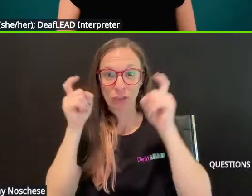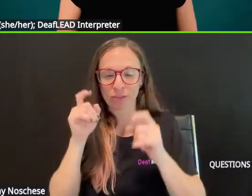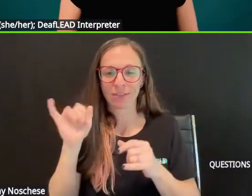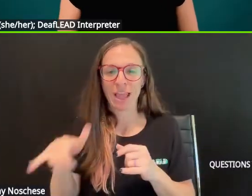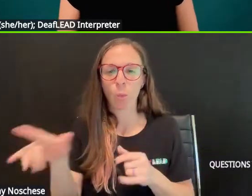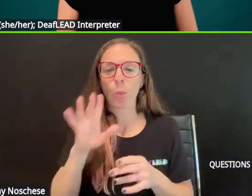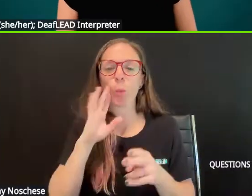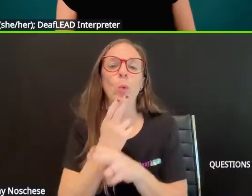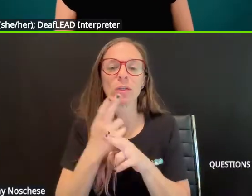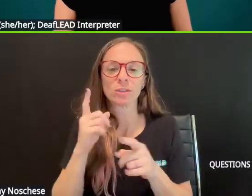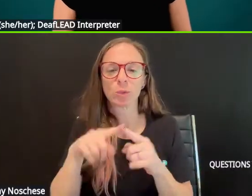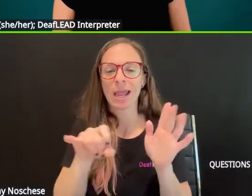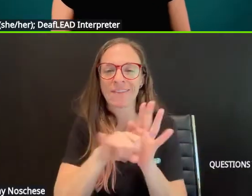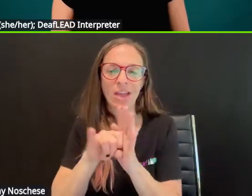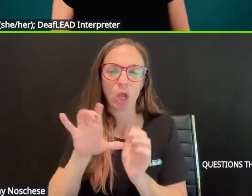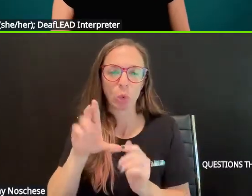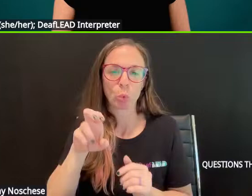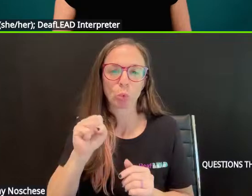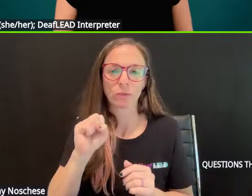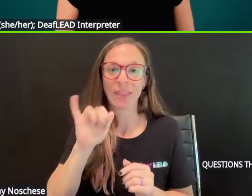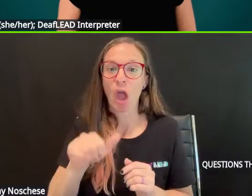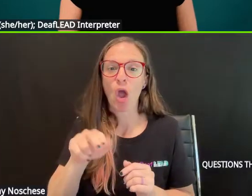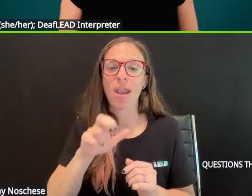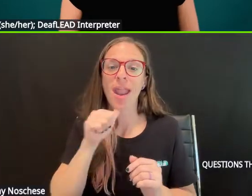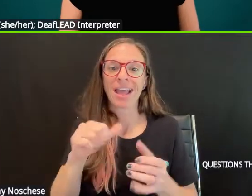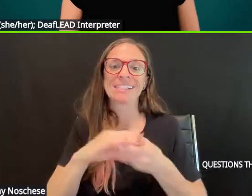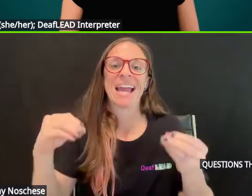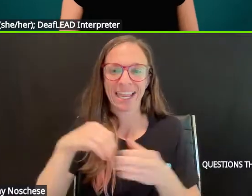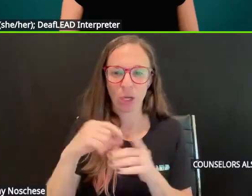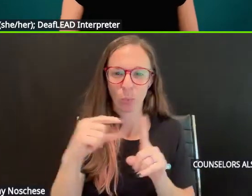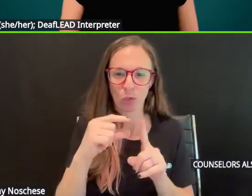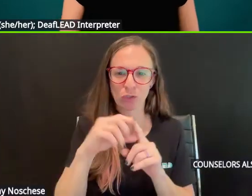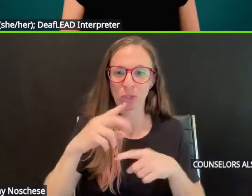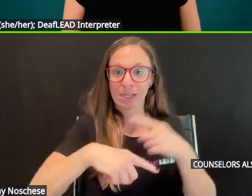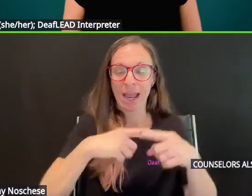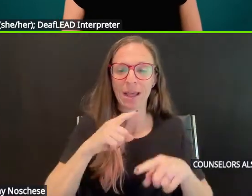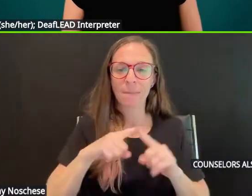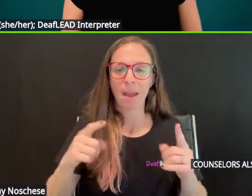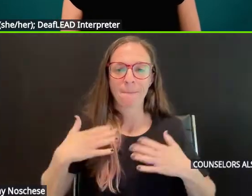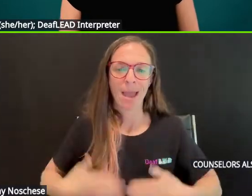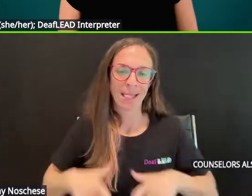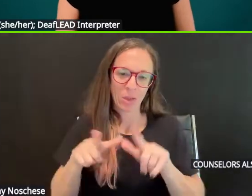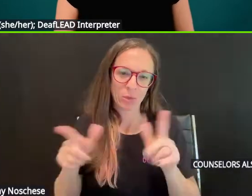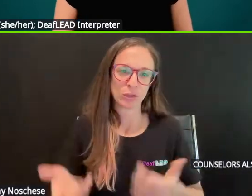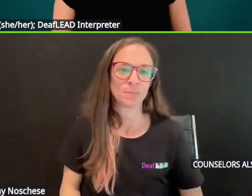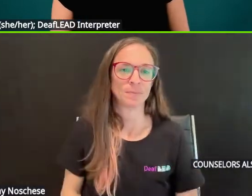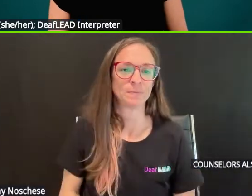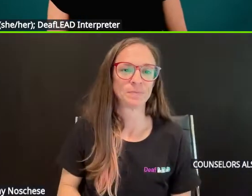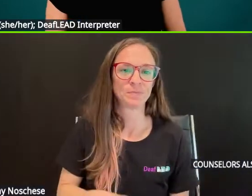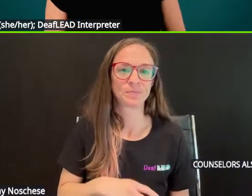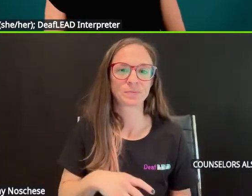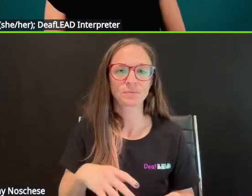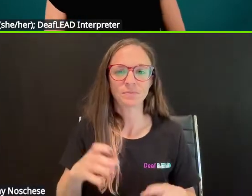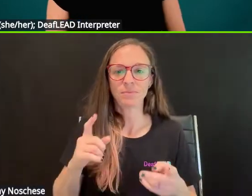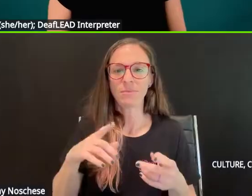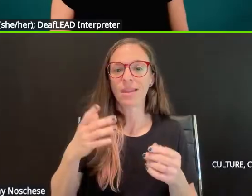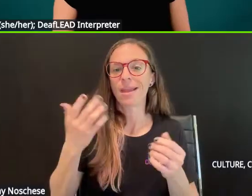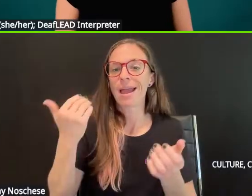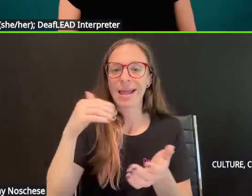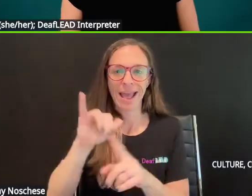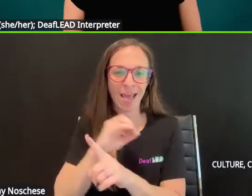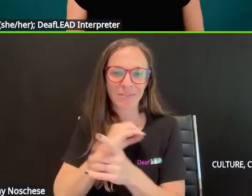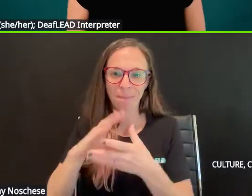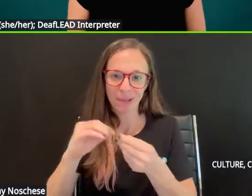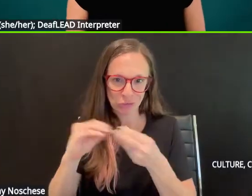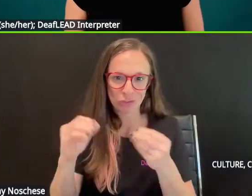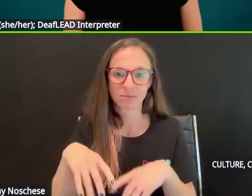communication preferences and access, nonverbal communication, those identifiable cues that maybe aren't always said with specific words, but